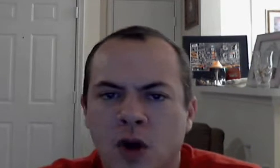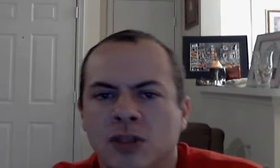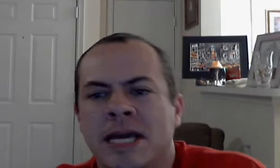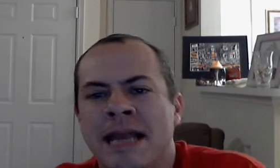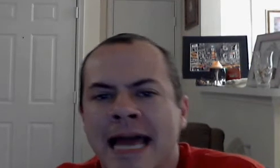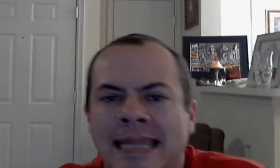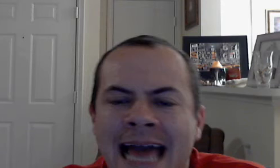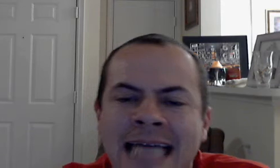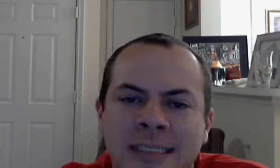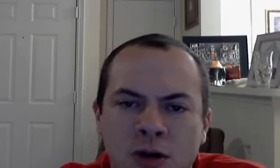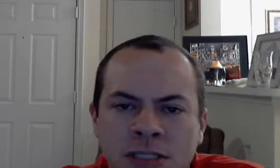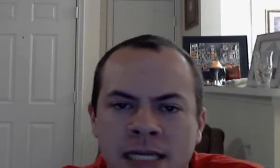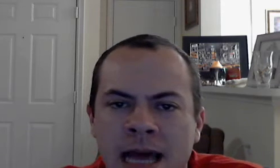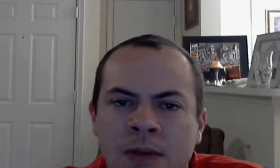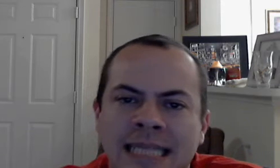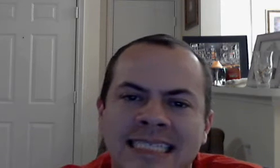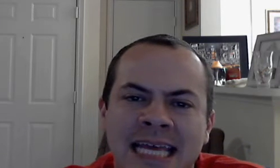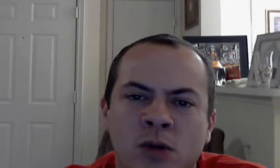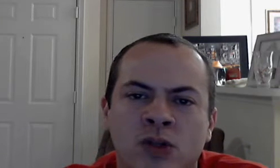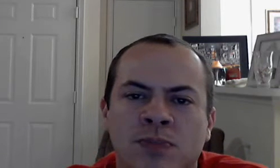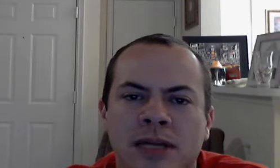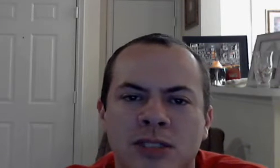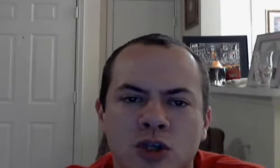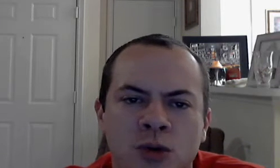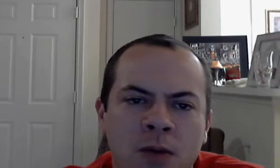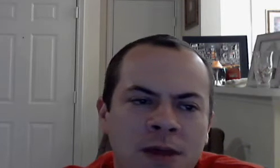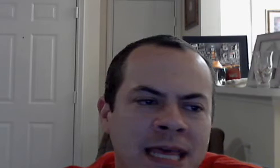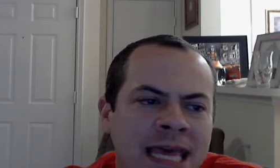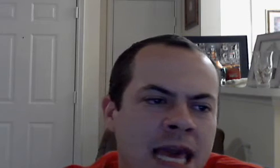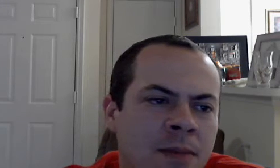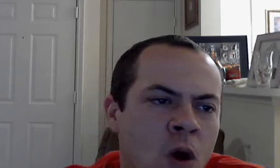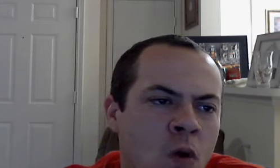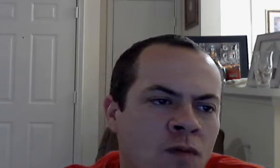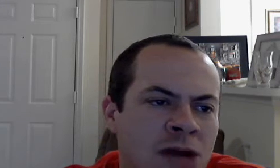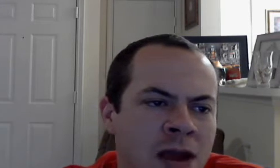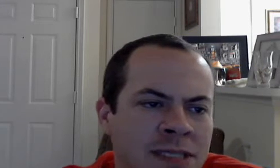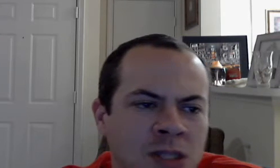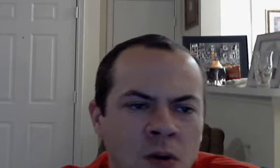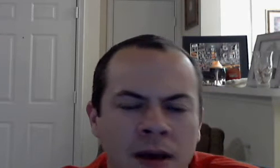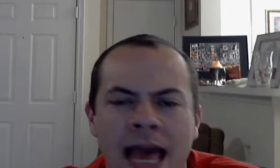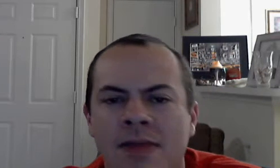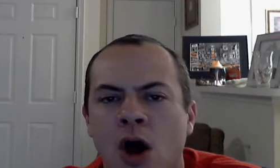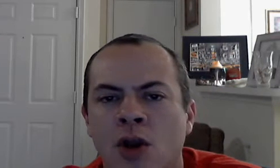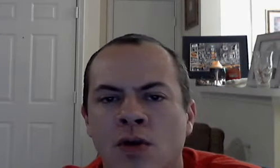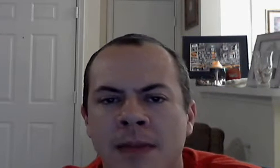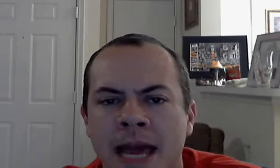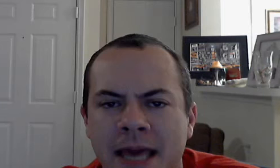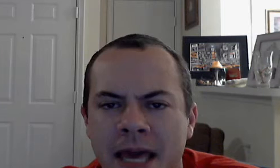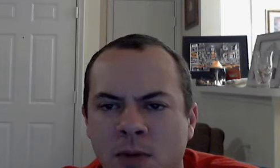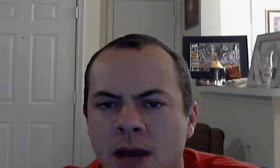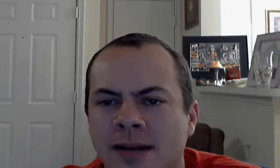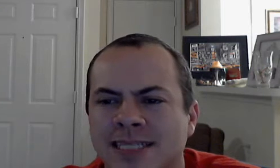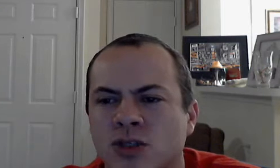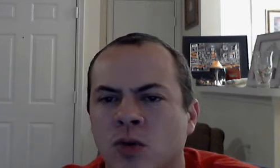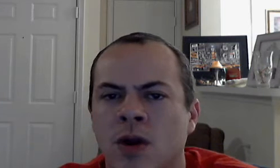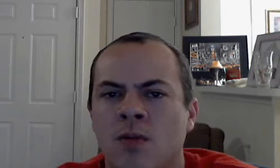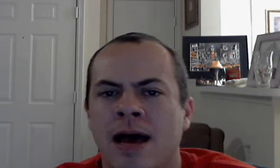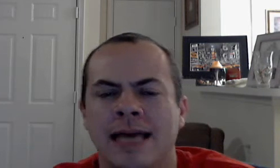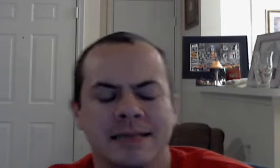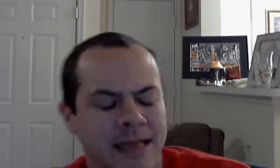Thursday night, last Thursday night, we had St. Louis plus two. They win the game over Arizona. Had the under in that game, granted that's a 2-0 ninth